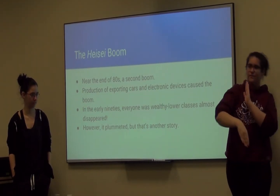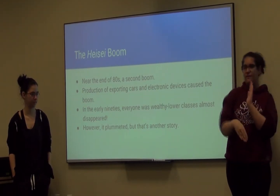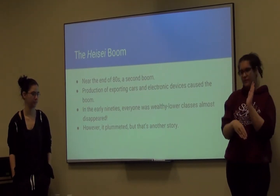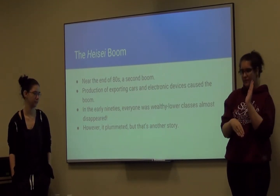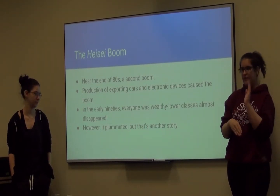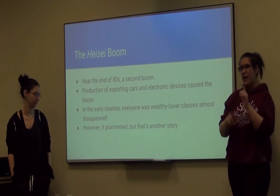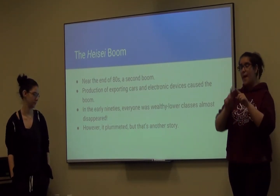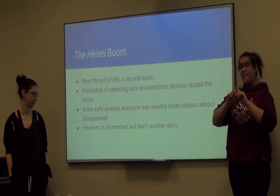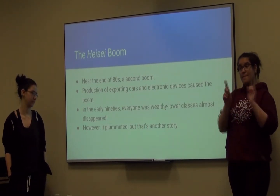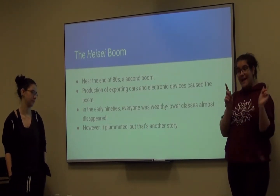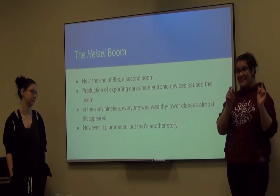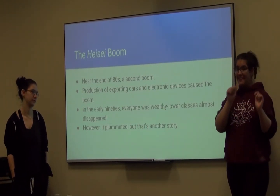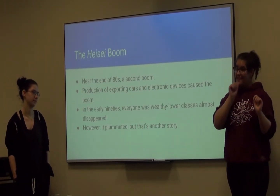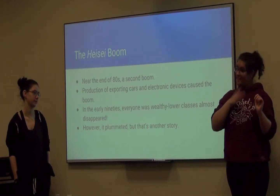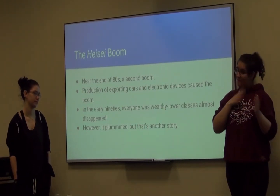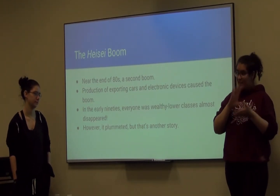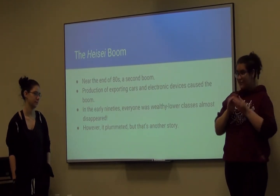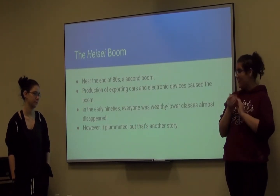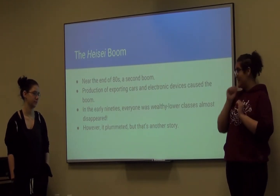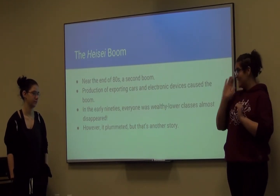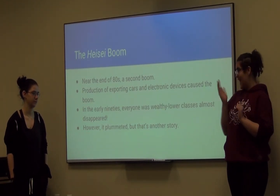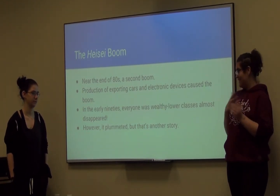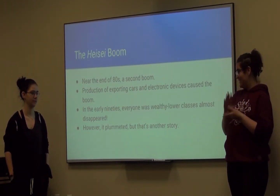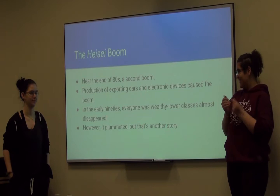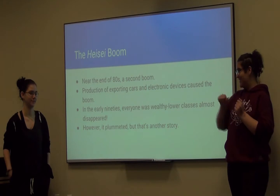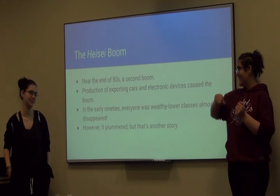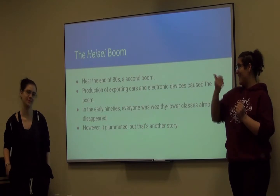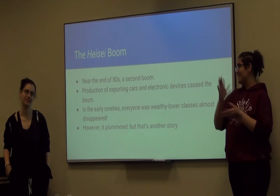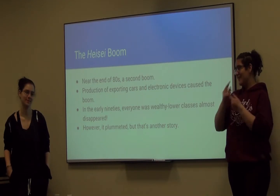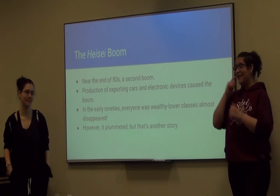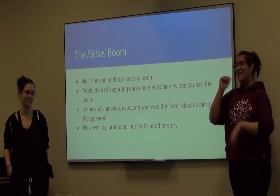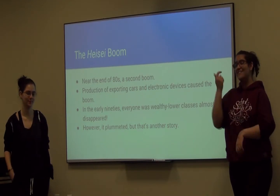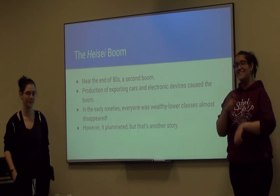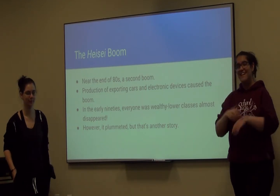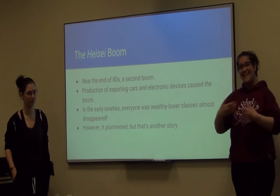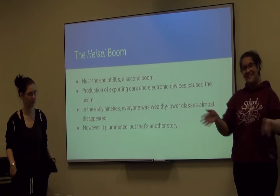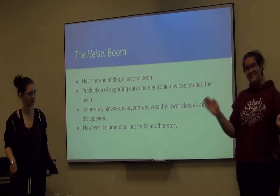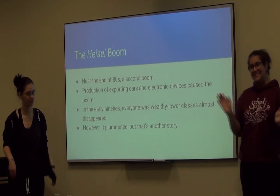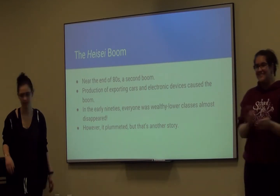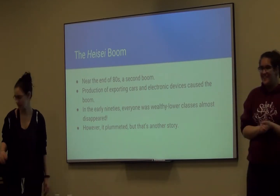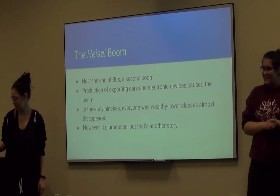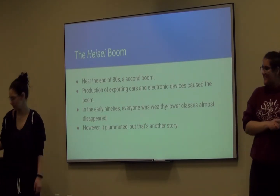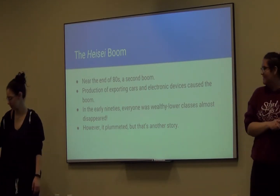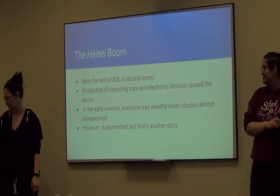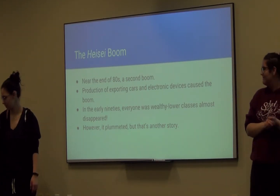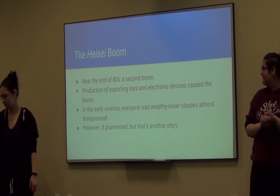However, it did plummet though. So that's another story for another day.